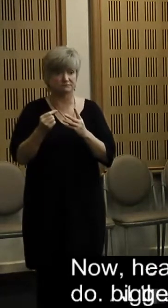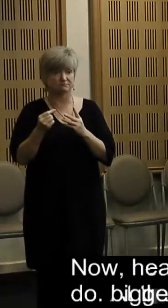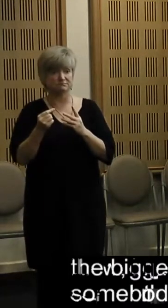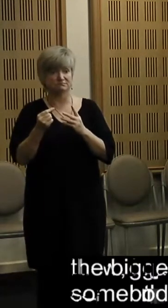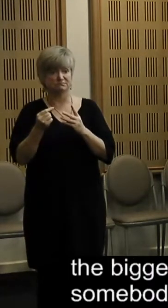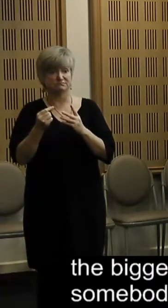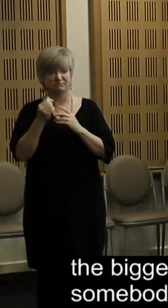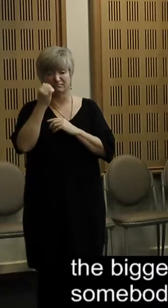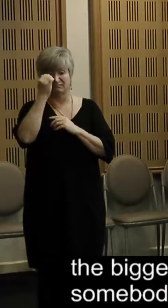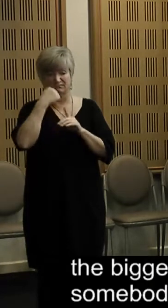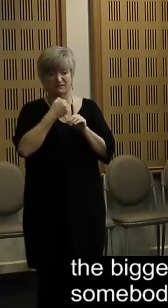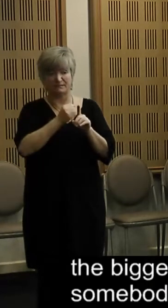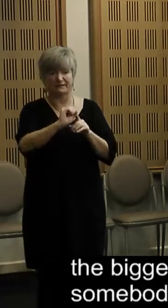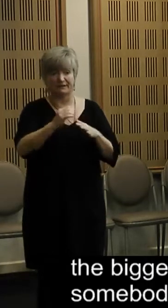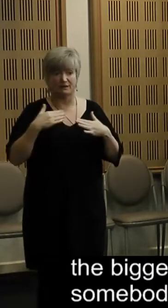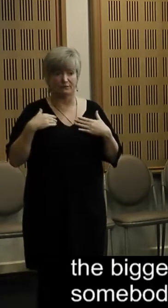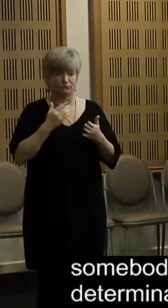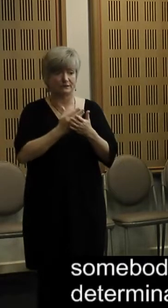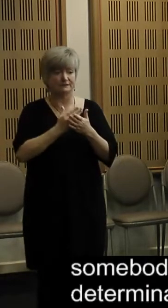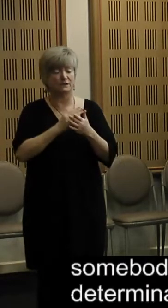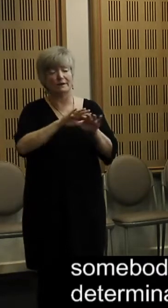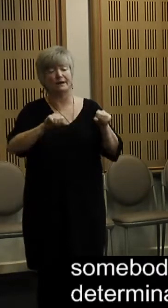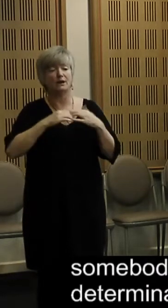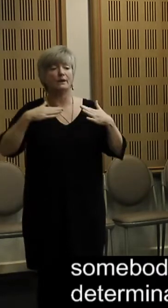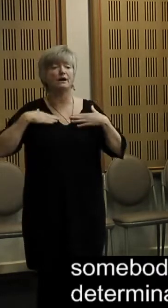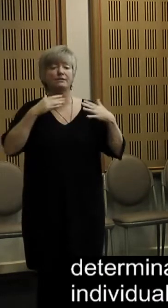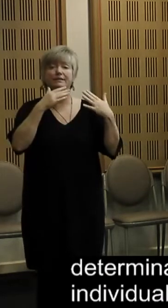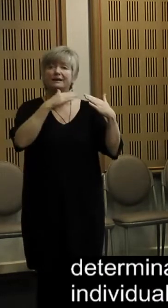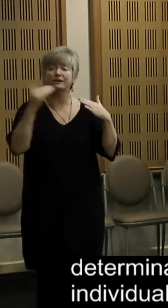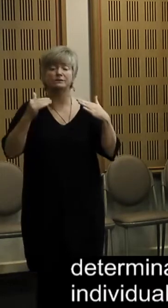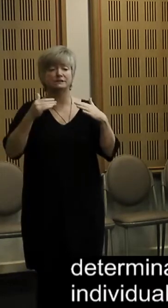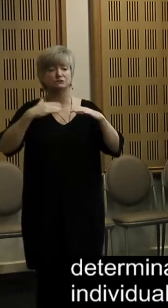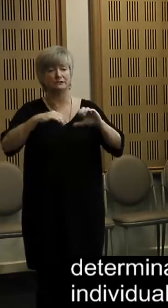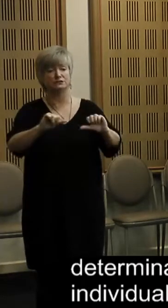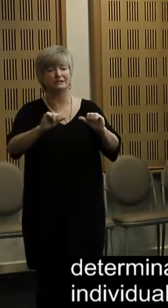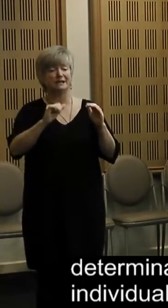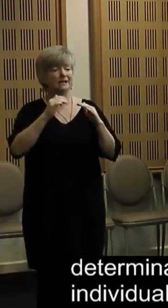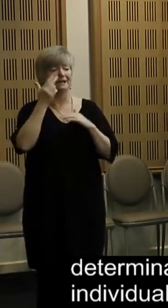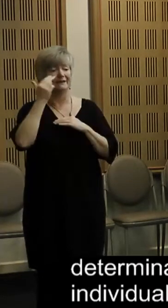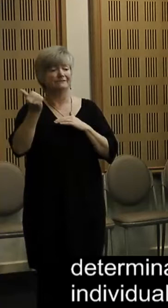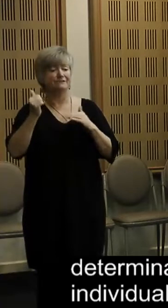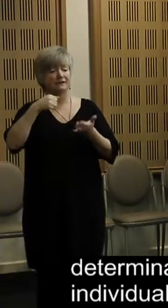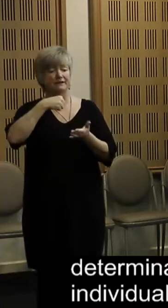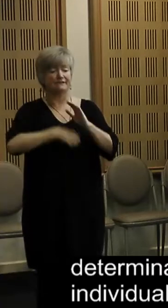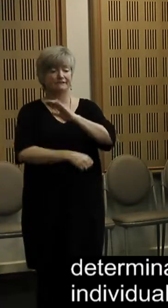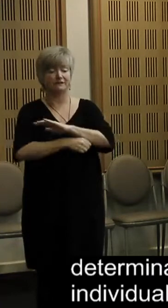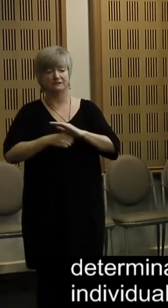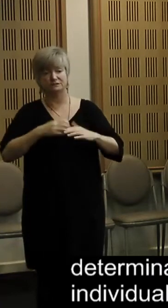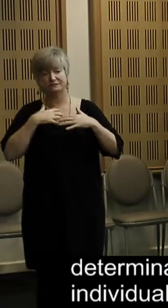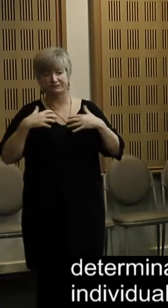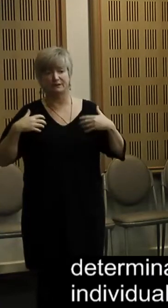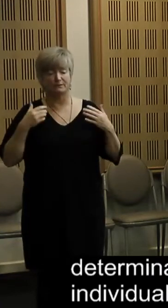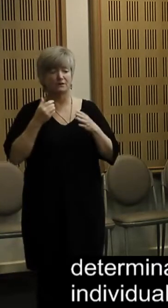of the impact on their health. So our health equity strategy and our Fair Foundations framework is what we work by, has a